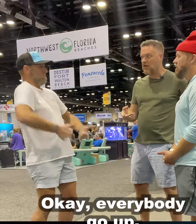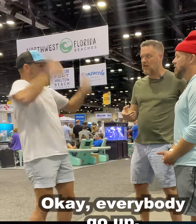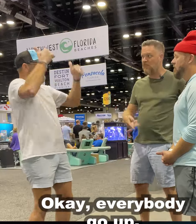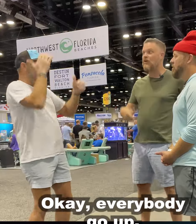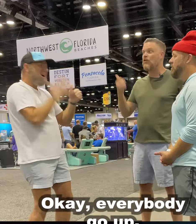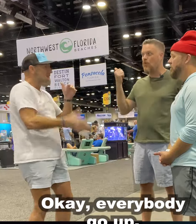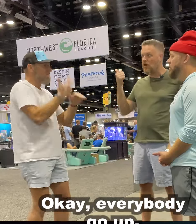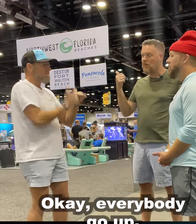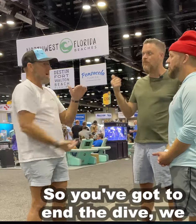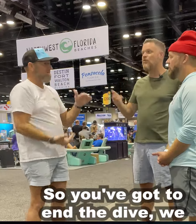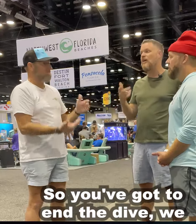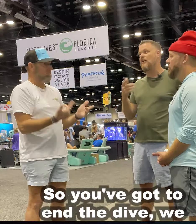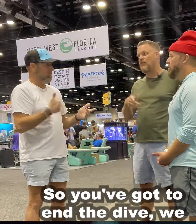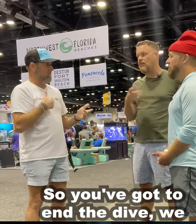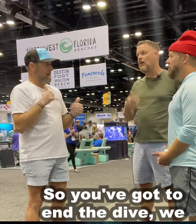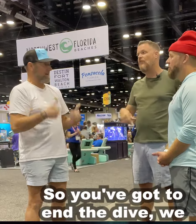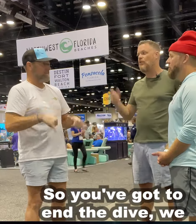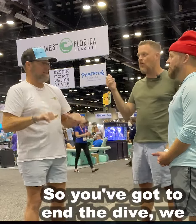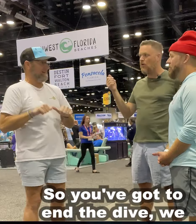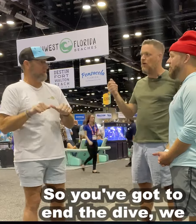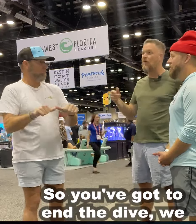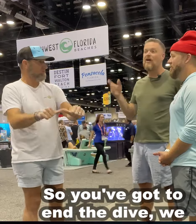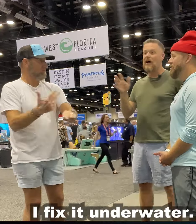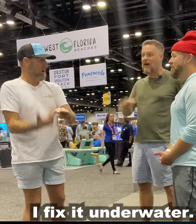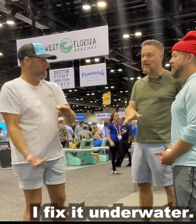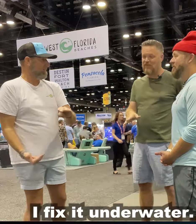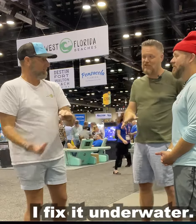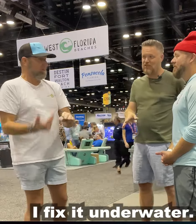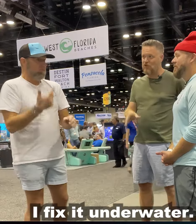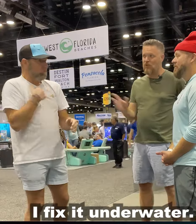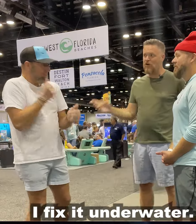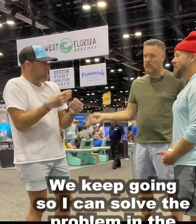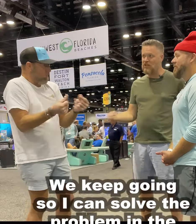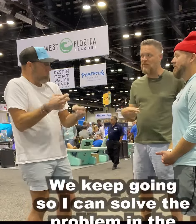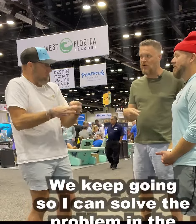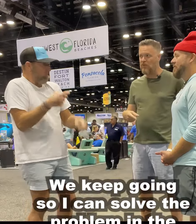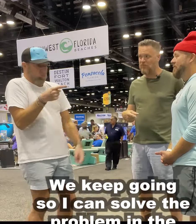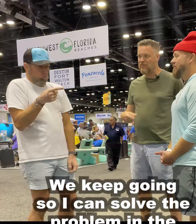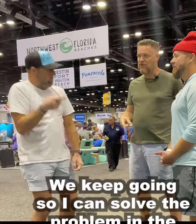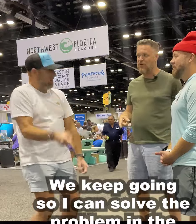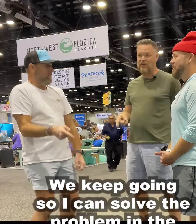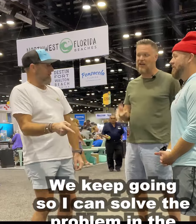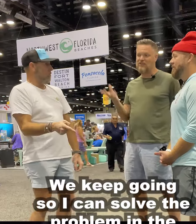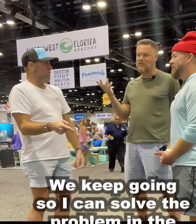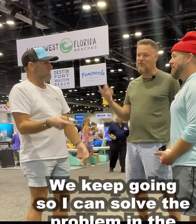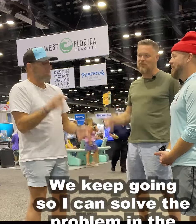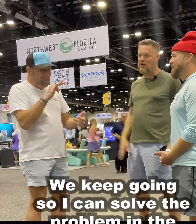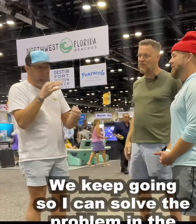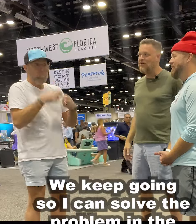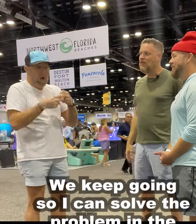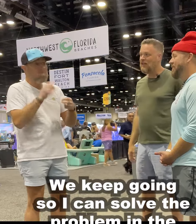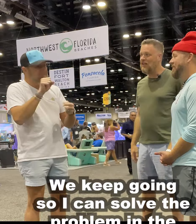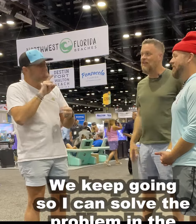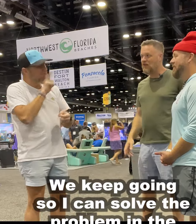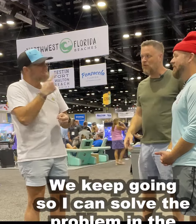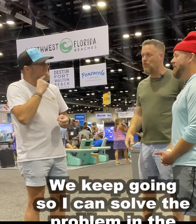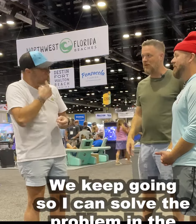Okay, everybody go up. So you got to end the dive. We go up. I fix it underwater. We keep going. So I can solve the problem in the moment.